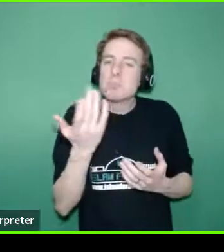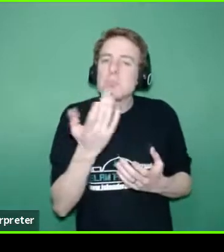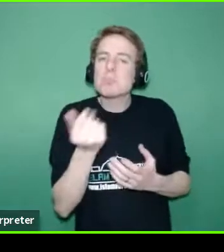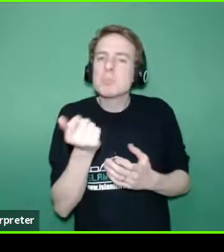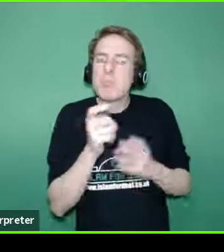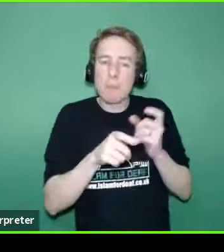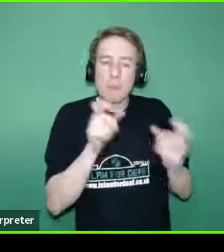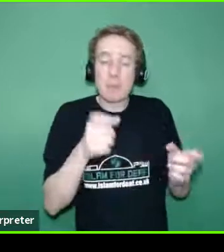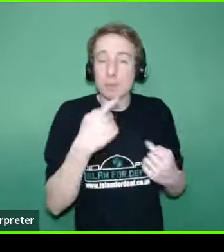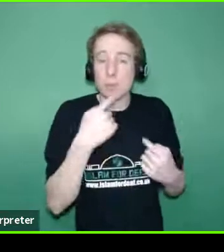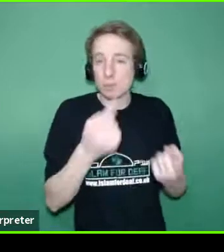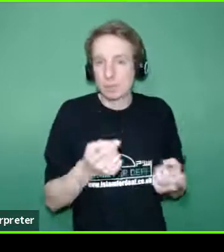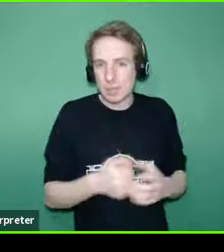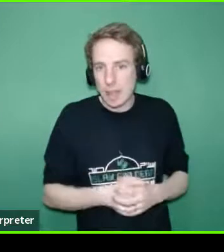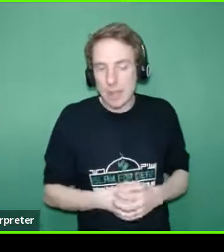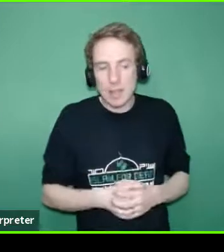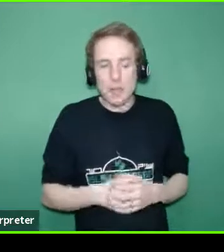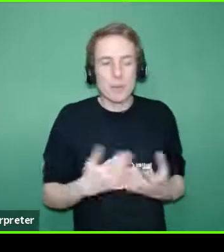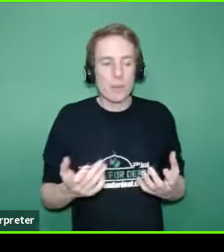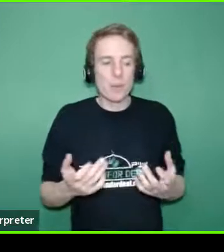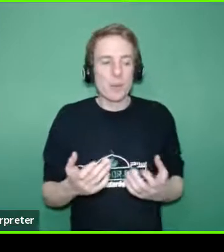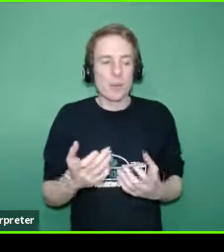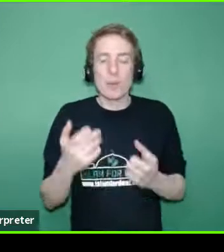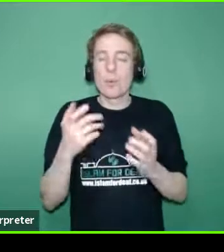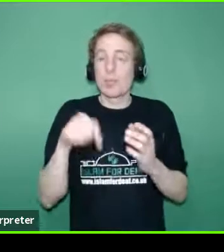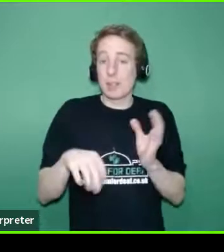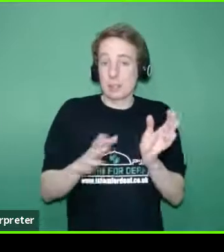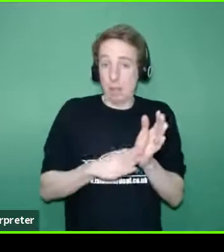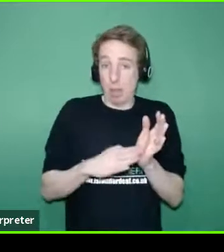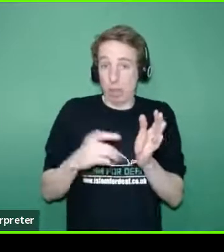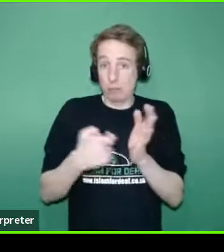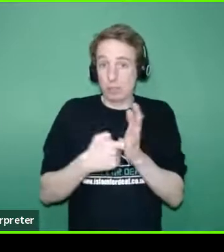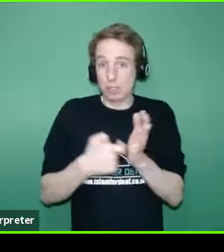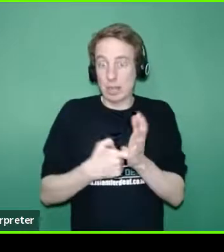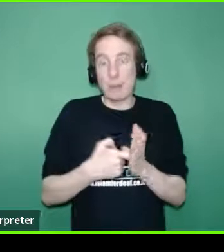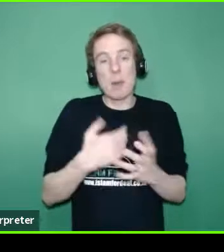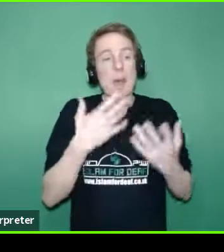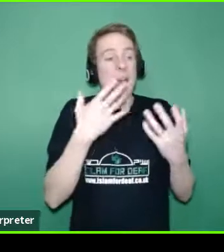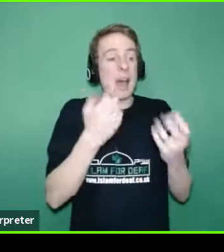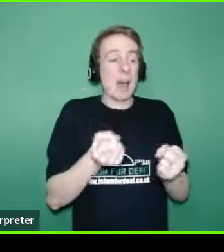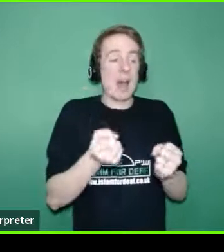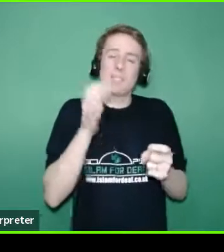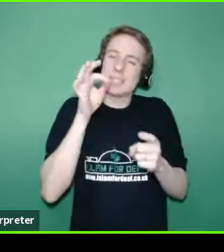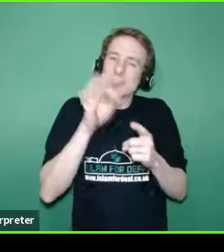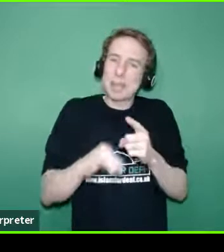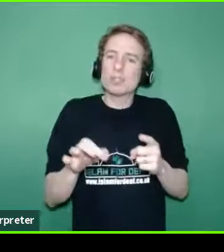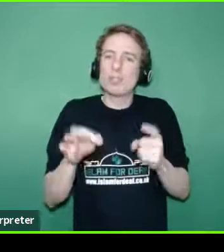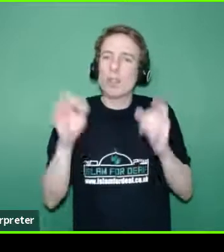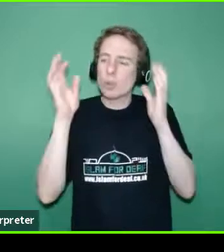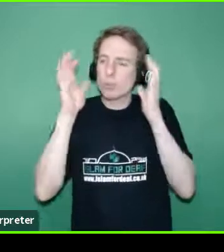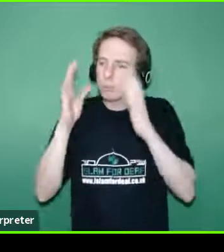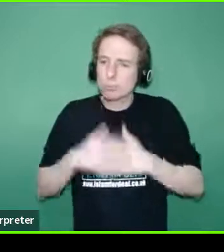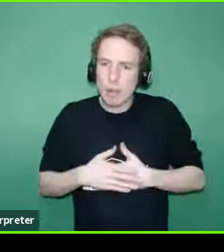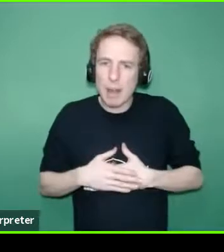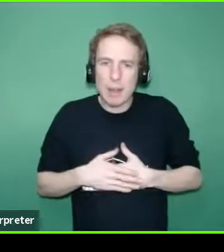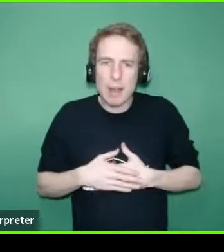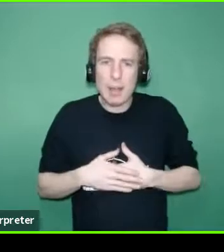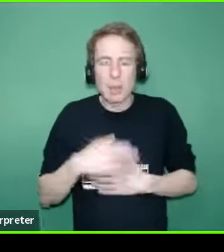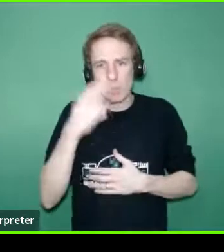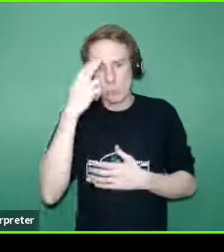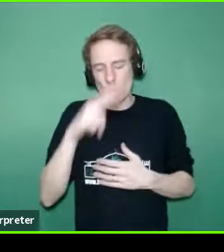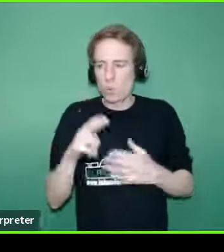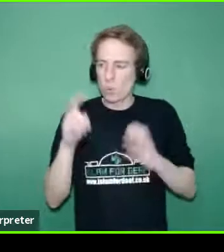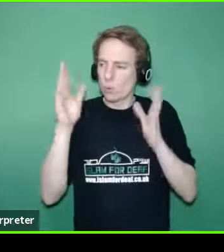that the individual can do a special specific prayer that's called the Salat